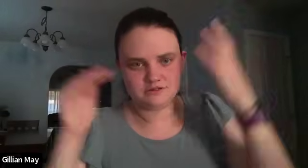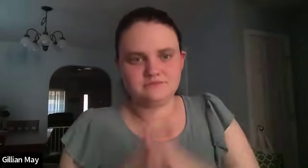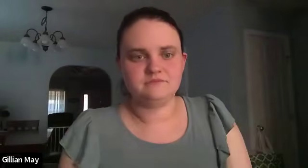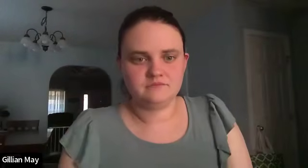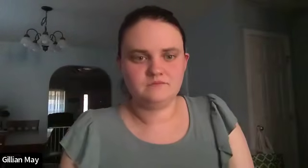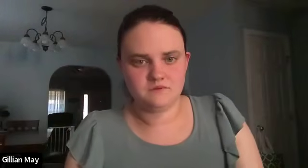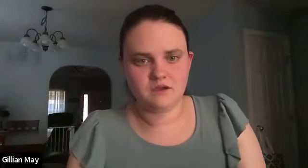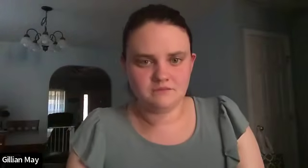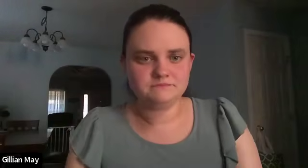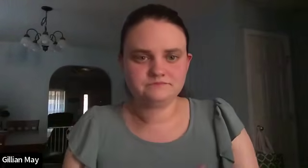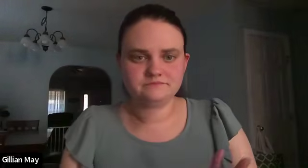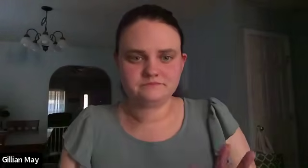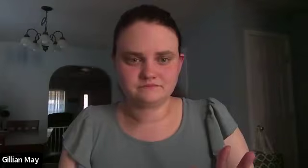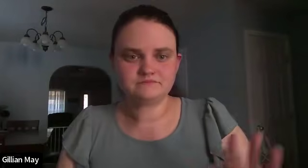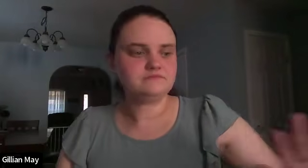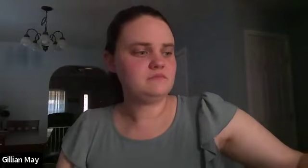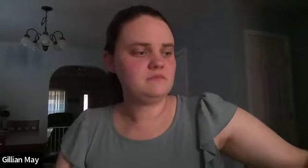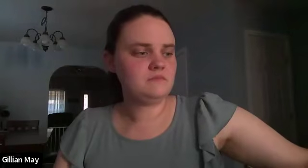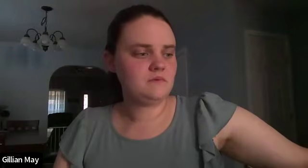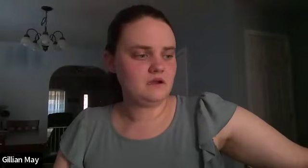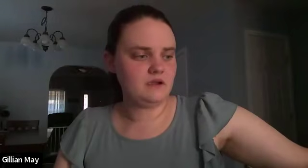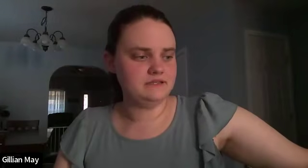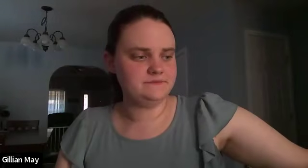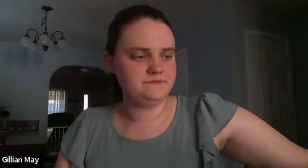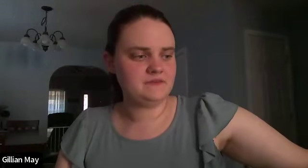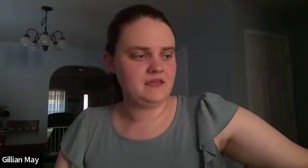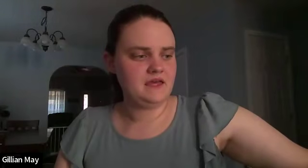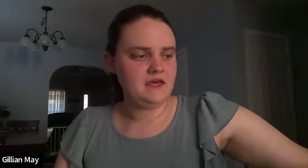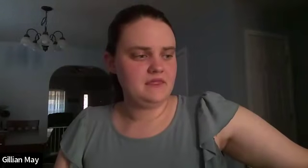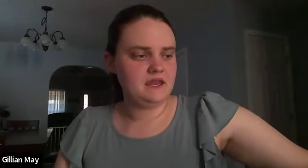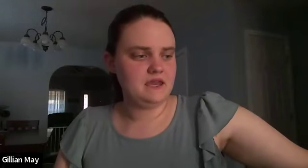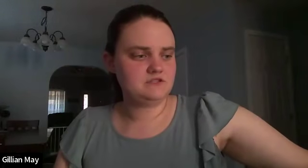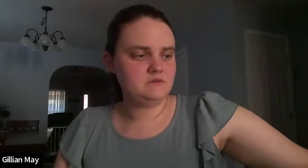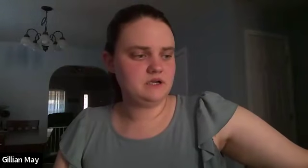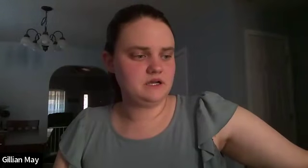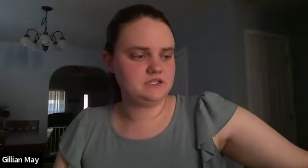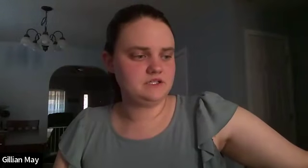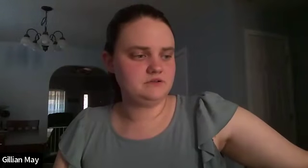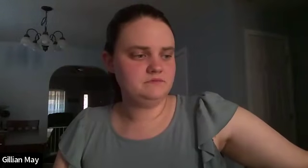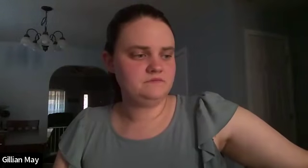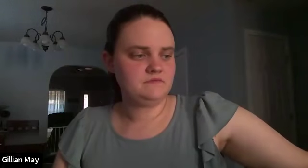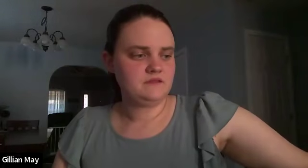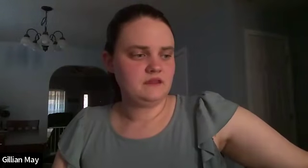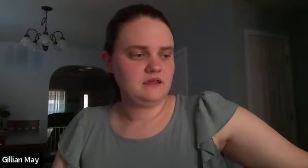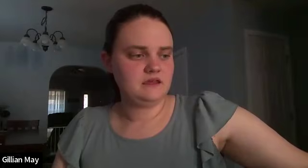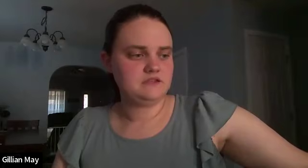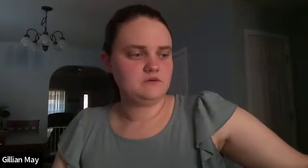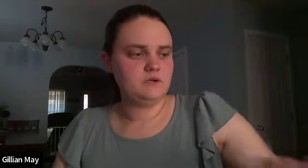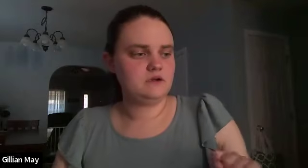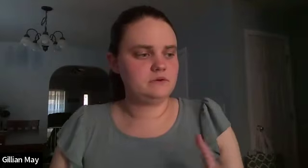daughters. Okay? All right. The next one we're going to do is we're going